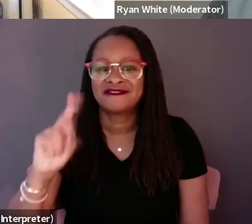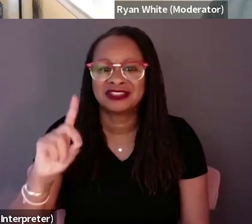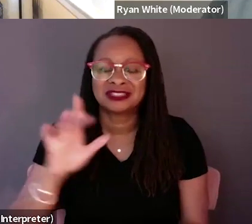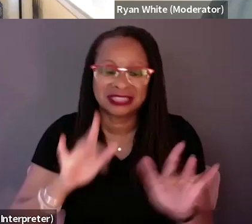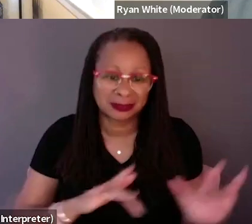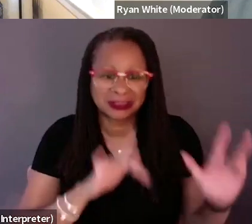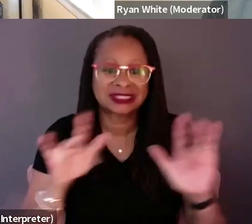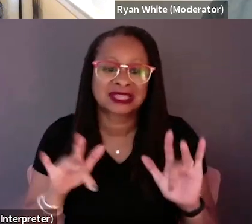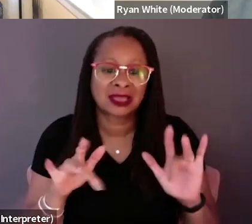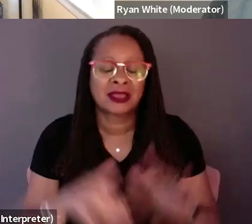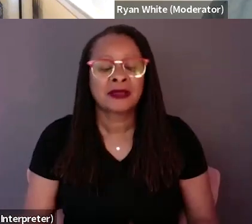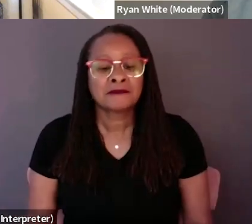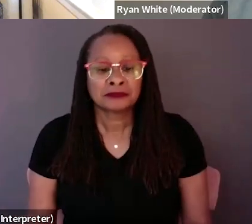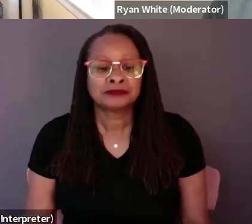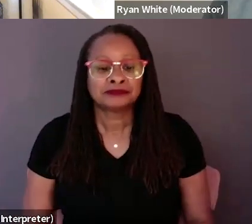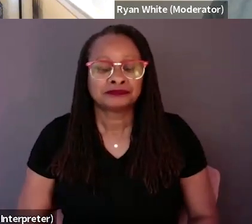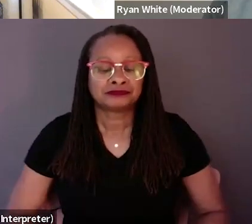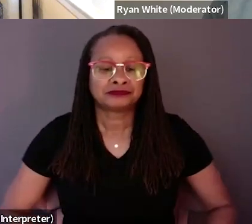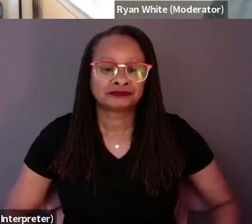tapes. And